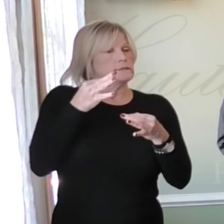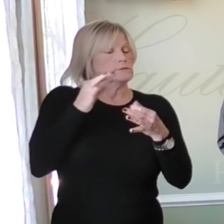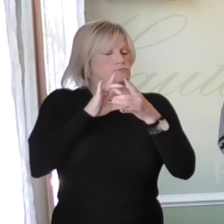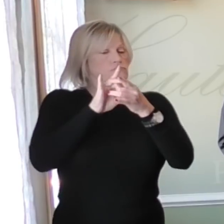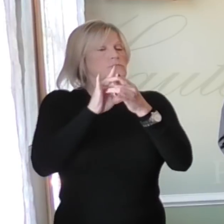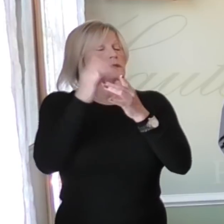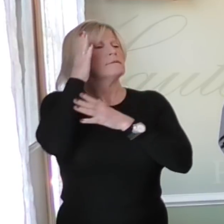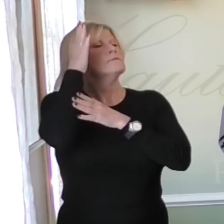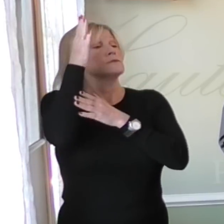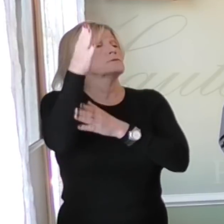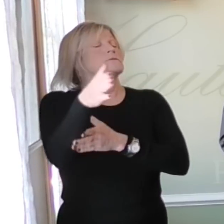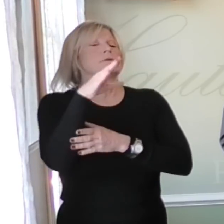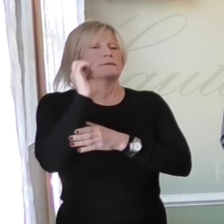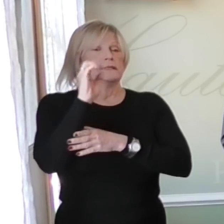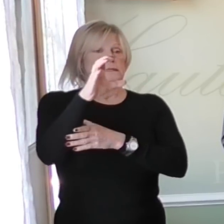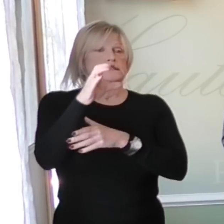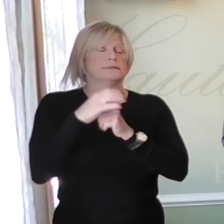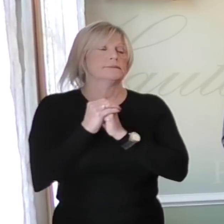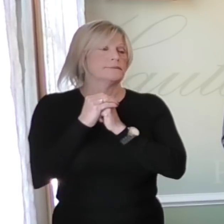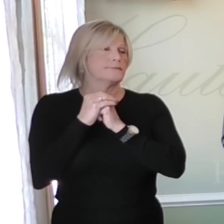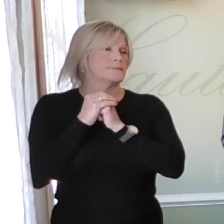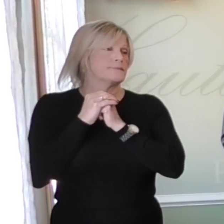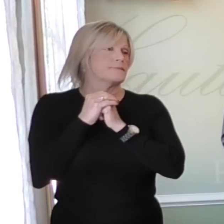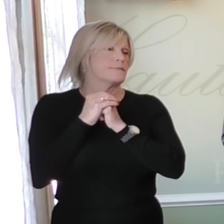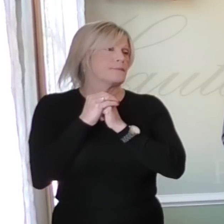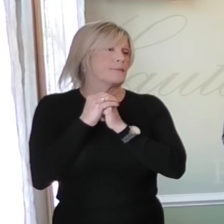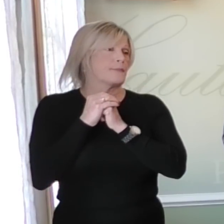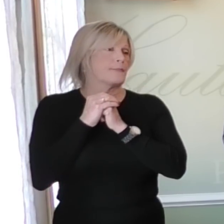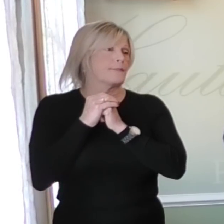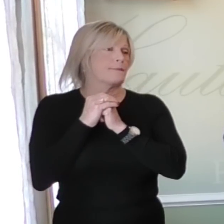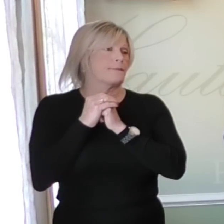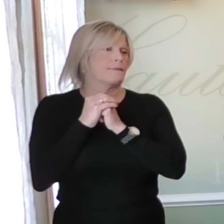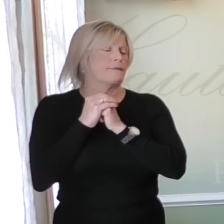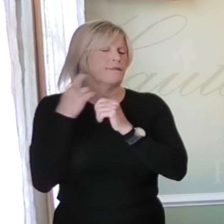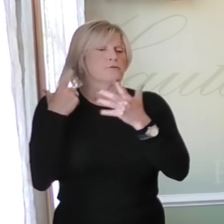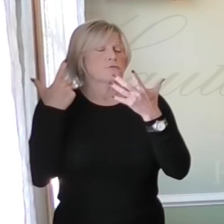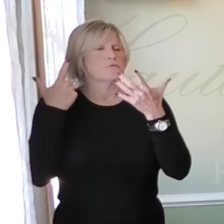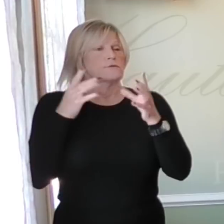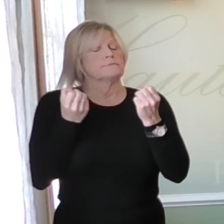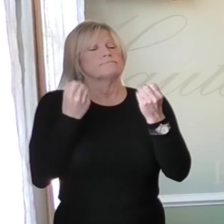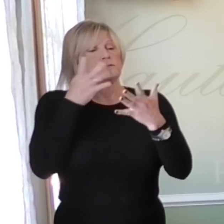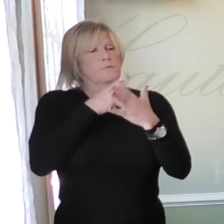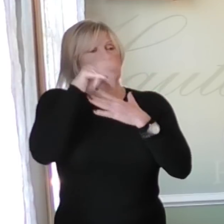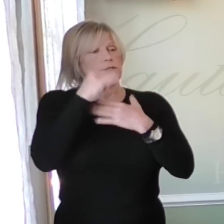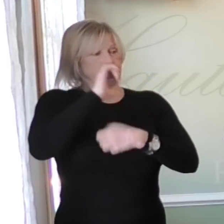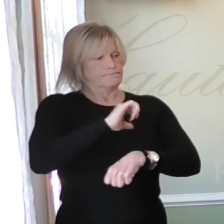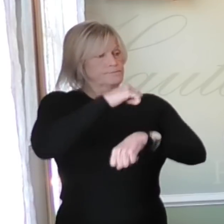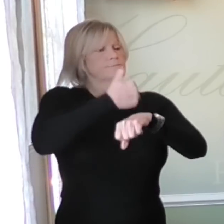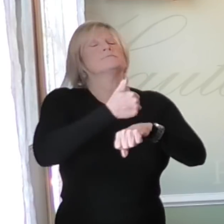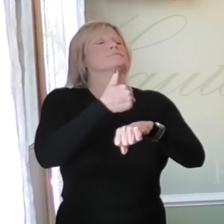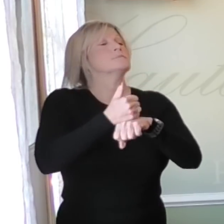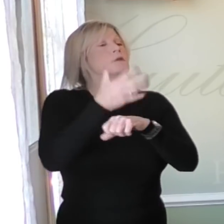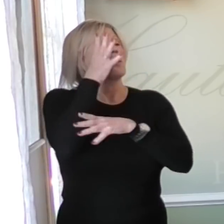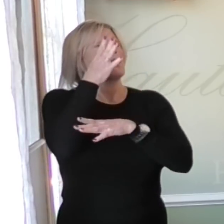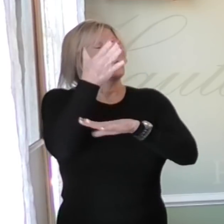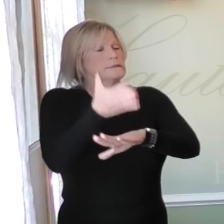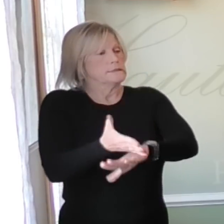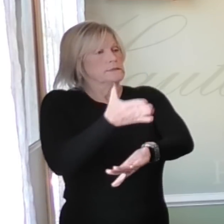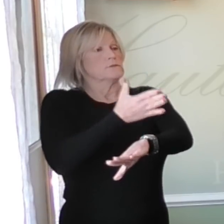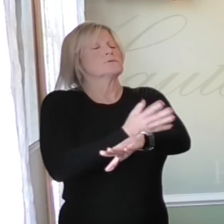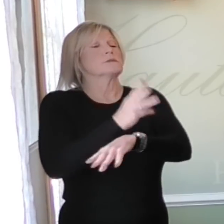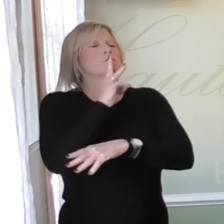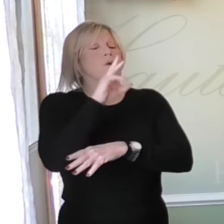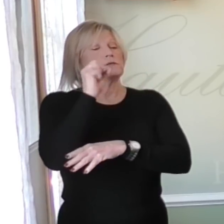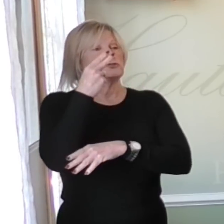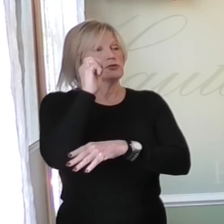the future of Ellicott City. There are already several projects underway that will increase the